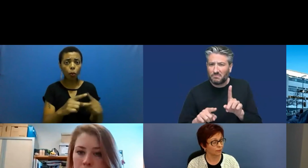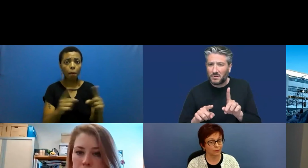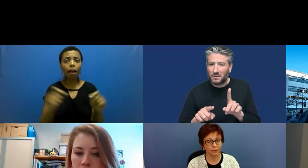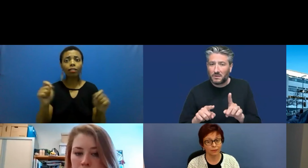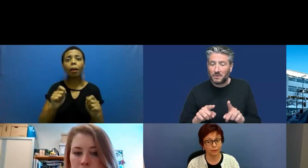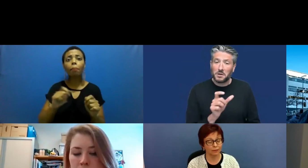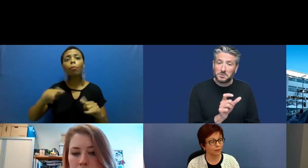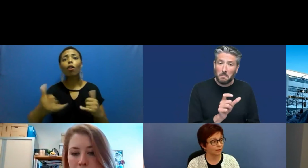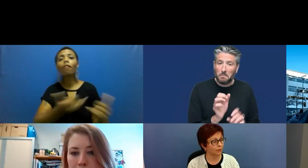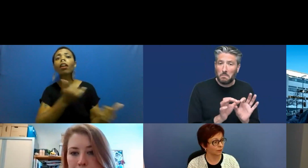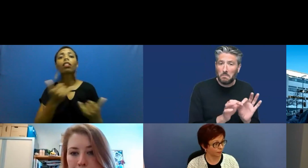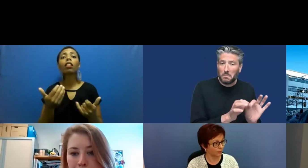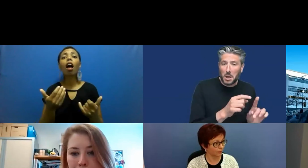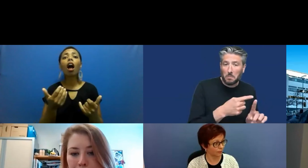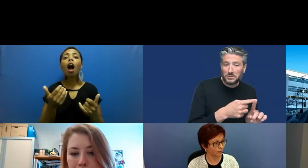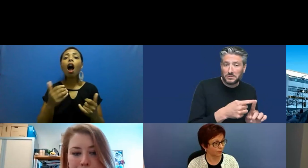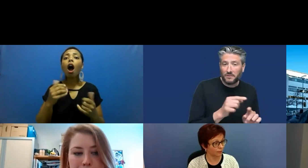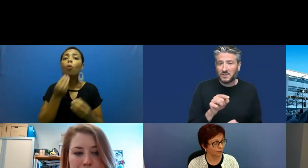lonely?